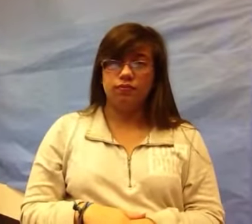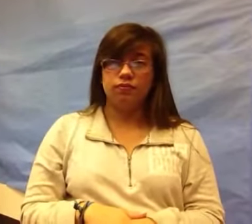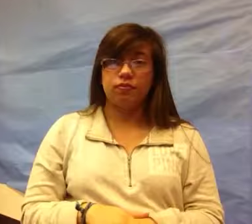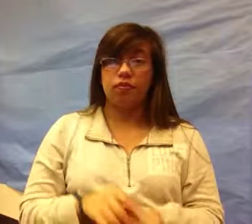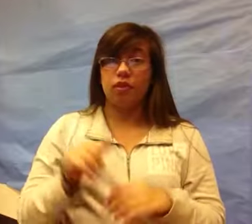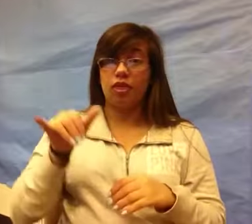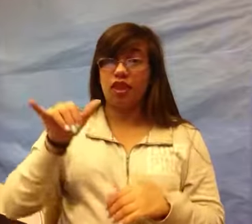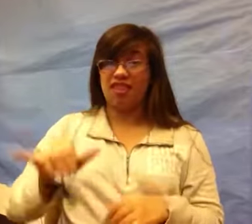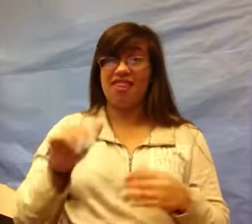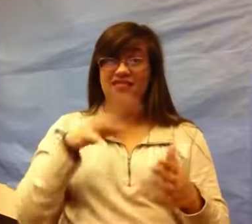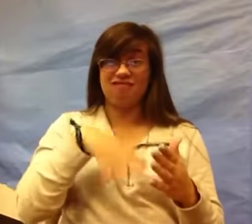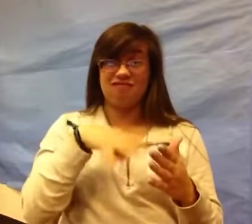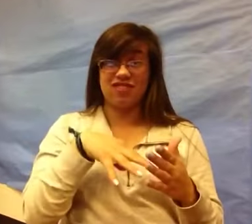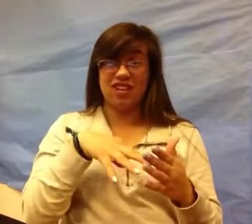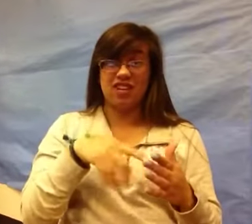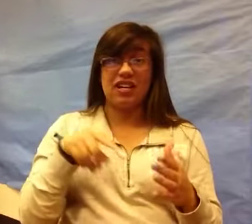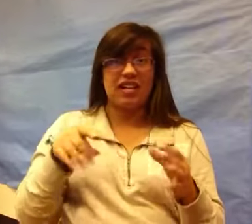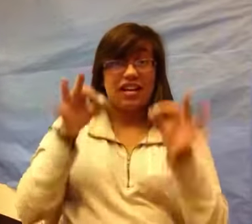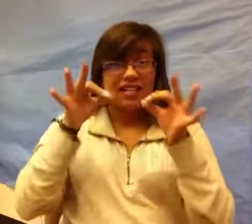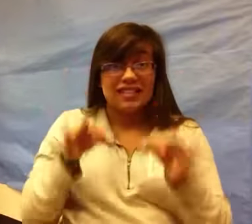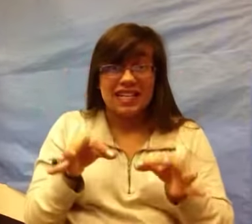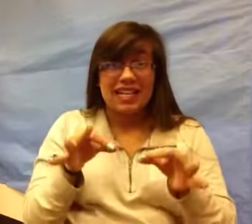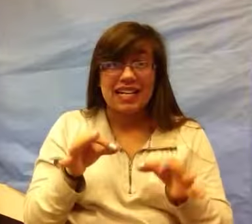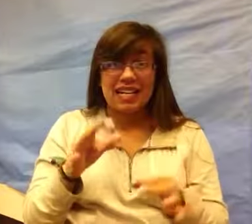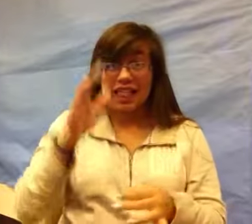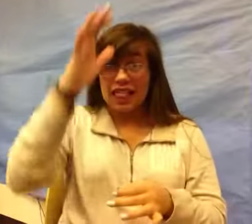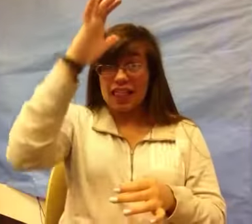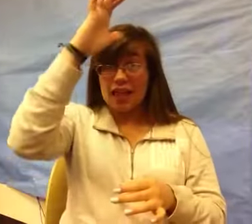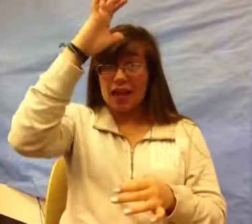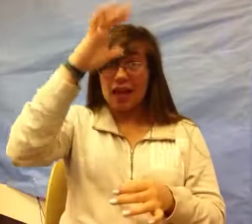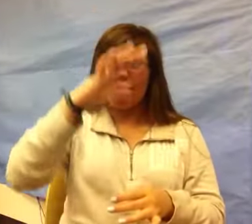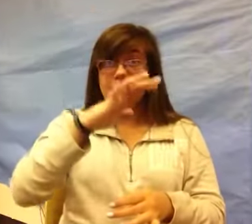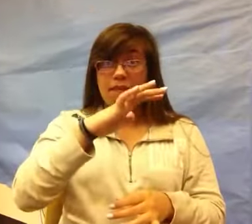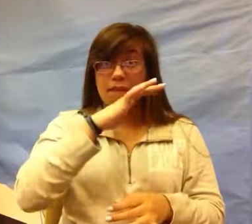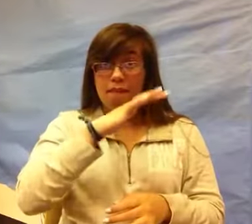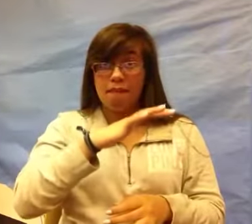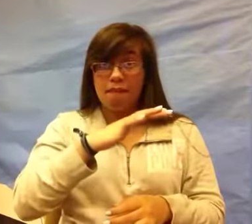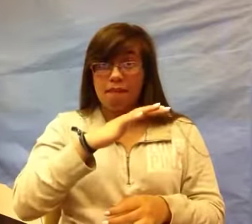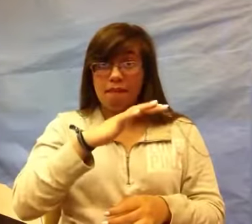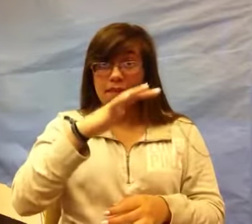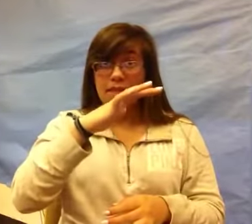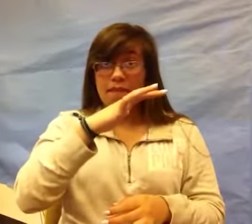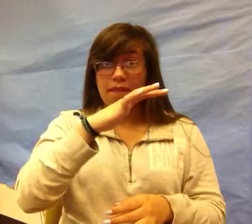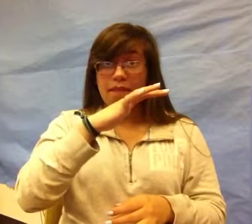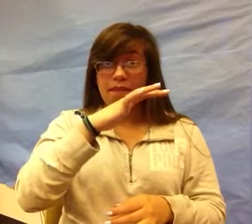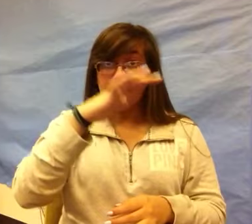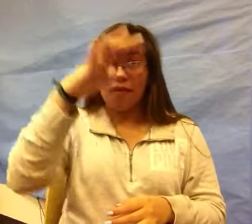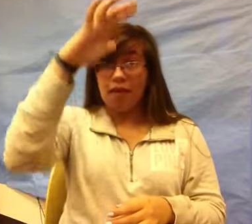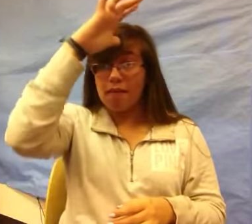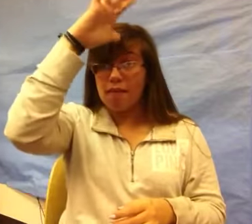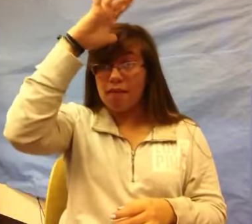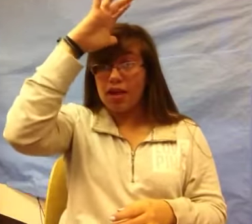on a bridge, and they had 2 bridges, one of which was kind of shaky, like one of those wood, like Indiana Jones bridges, and you